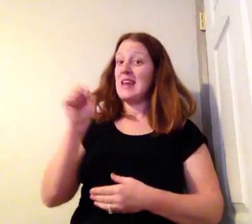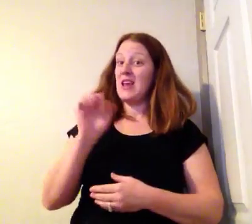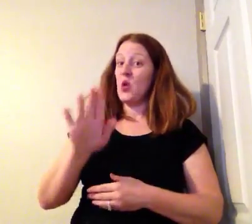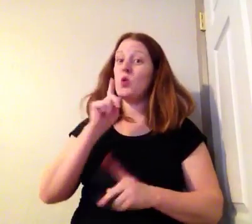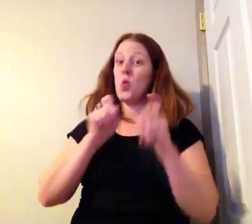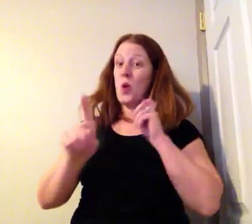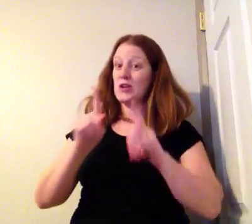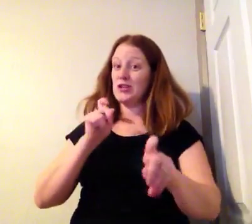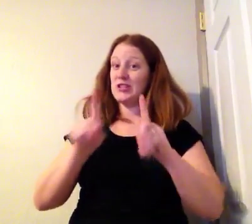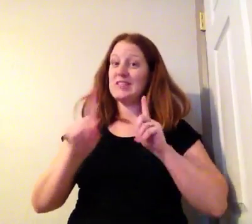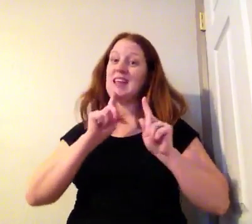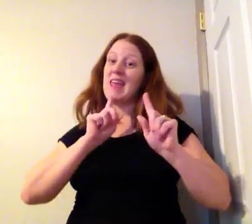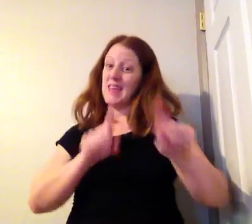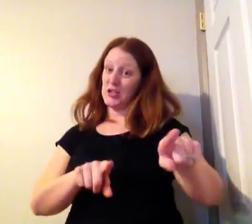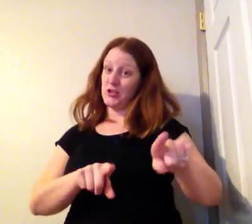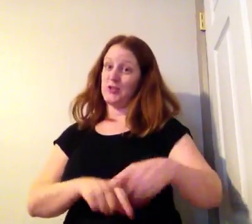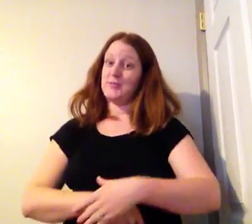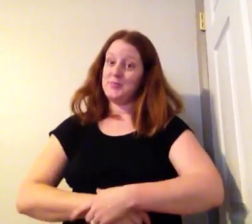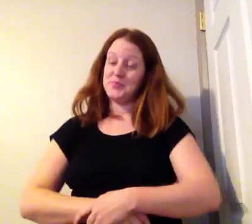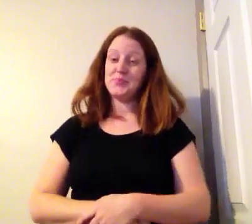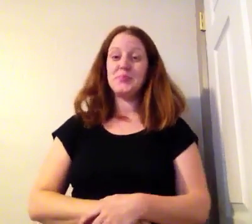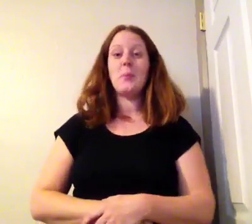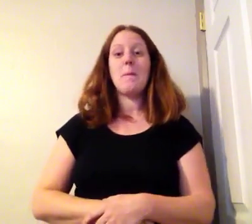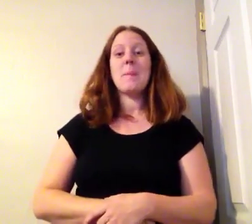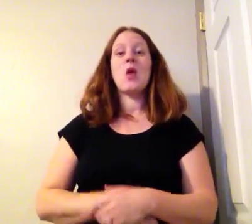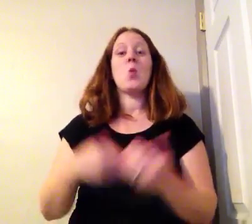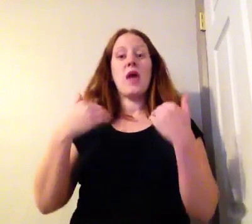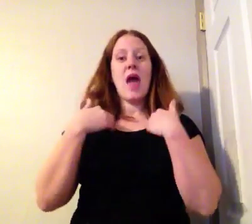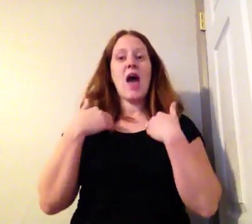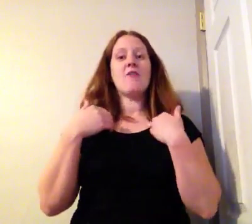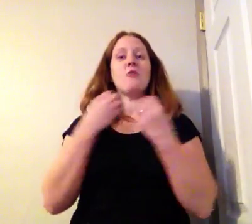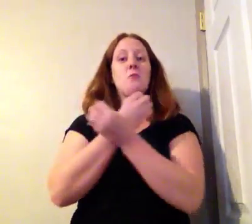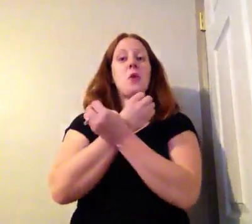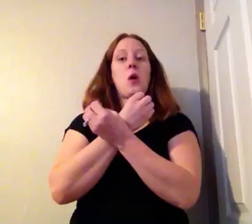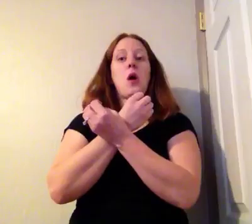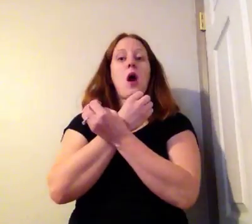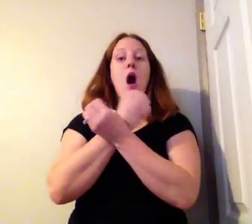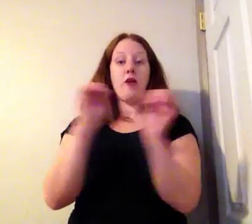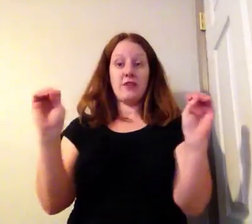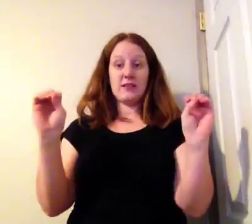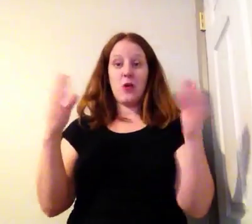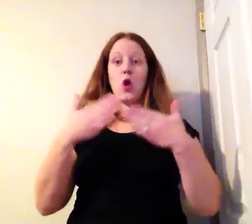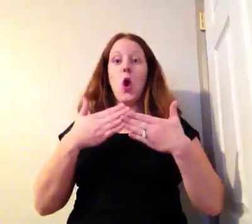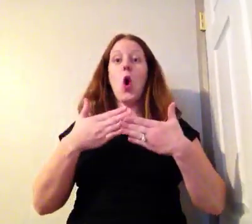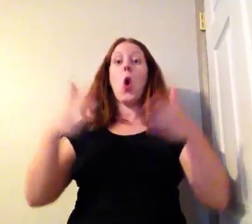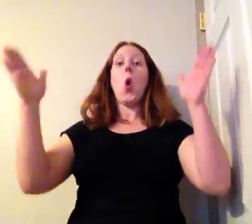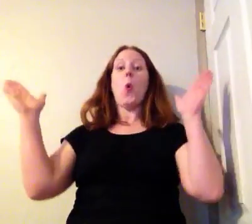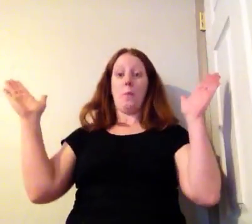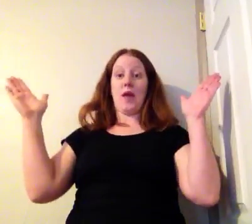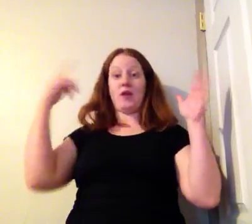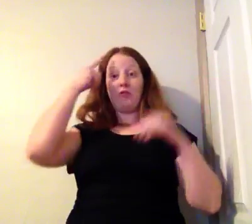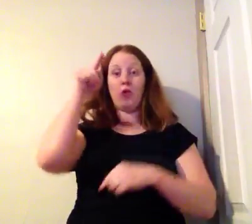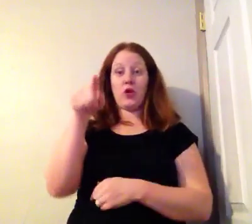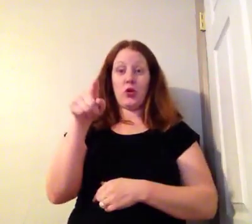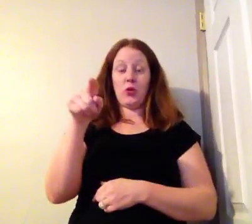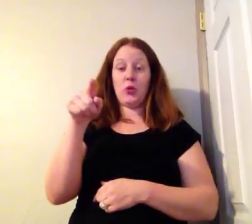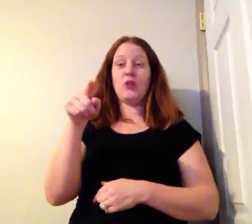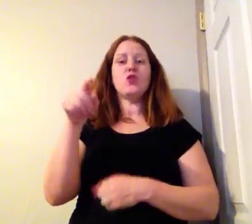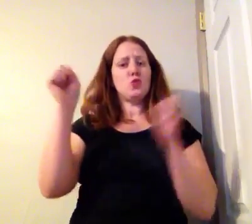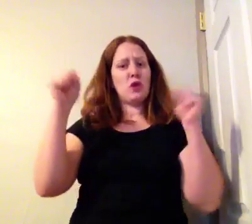Dellinger. We also have open office for you, open office hours, so you can drop in with